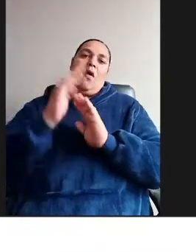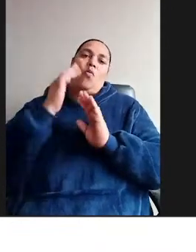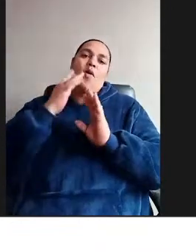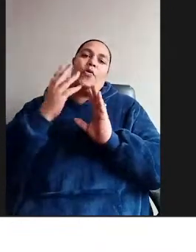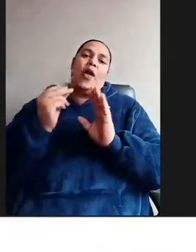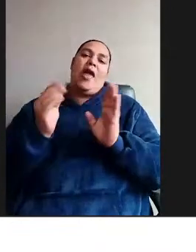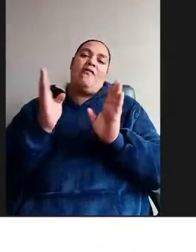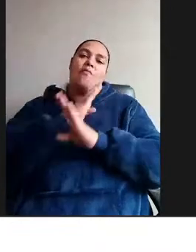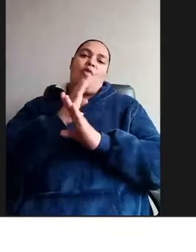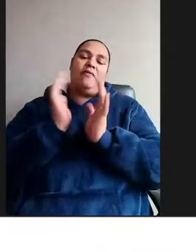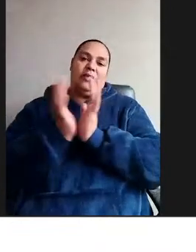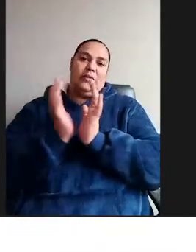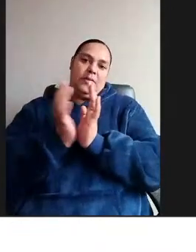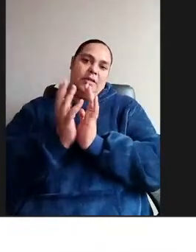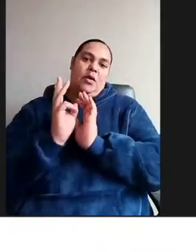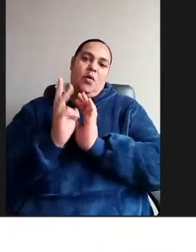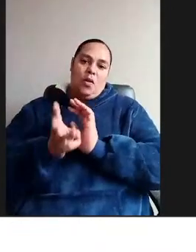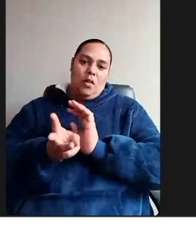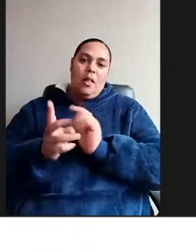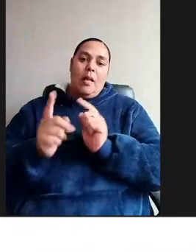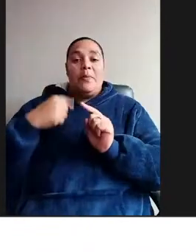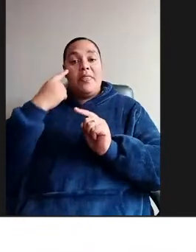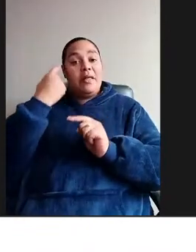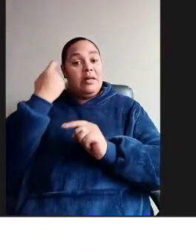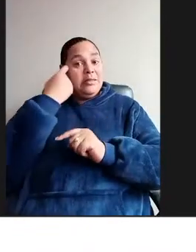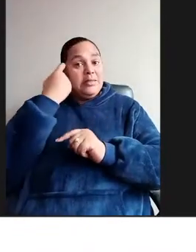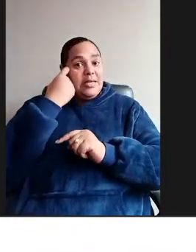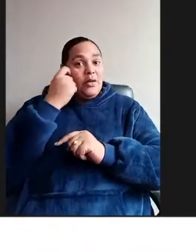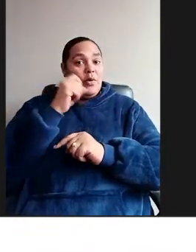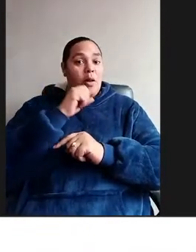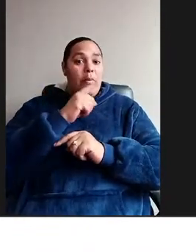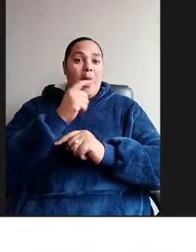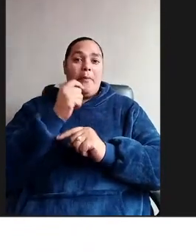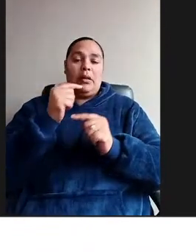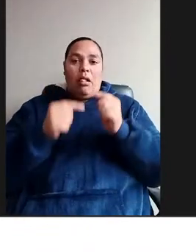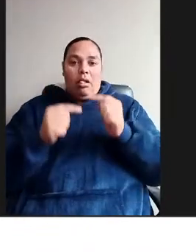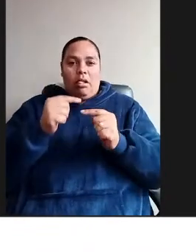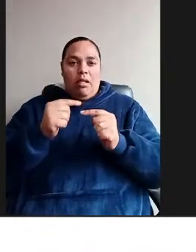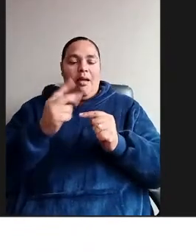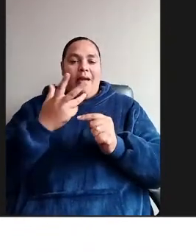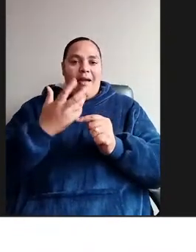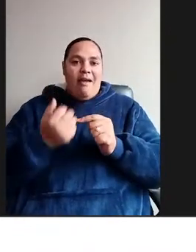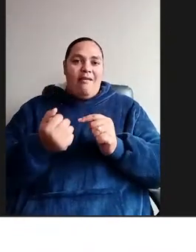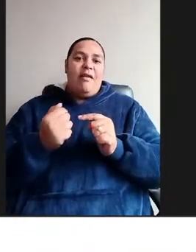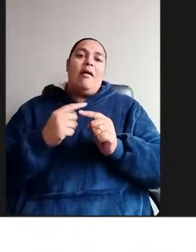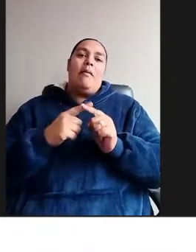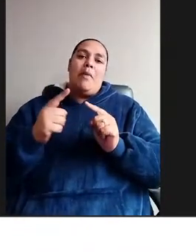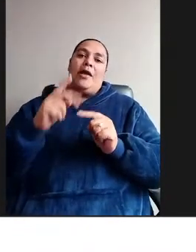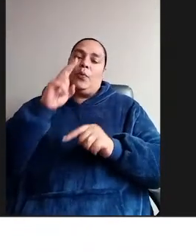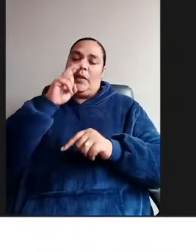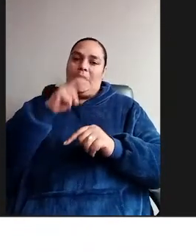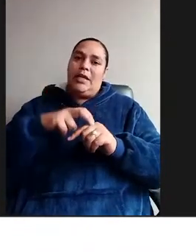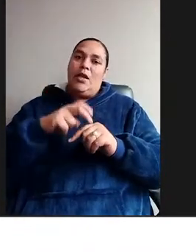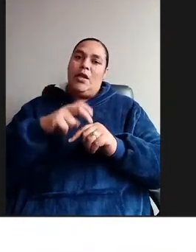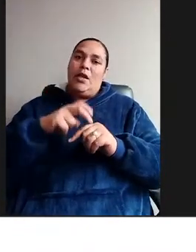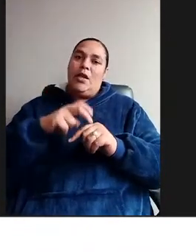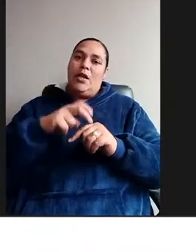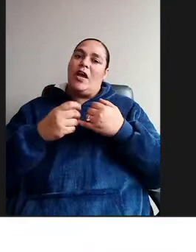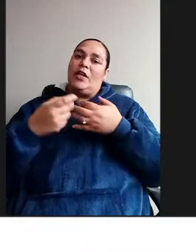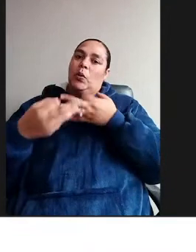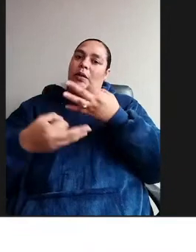I think the Secretary just broke up a little bit when he tried to explain why we are